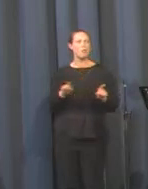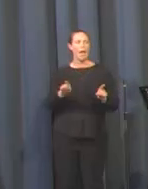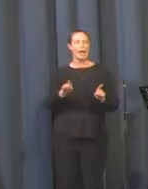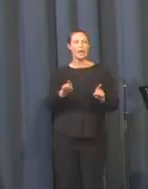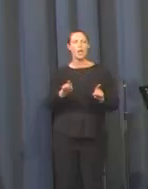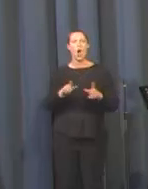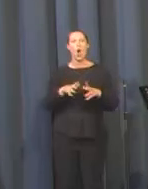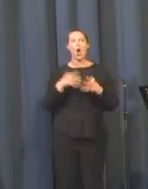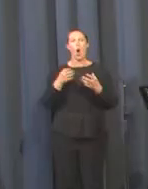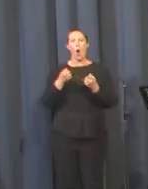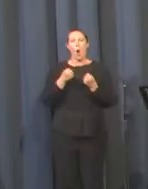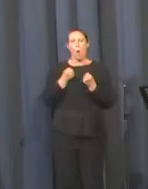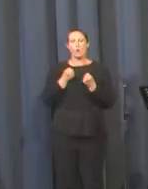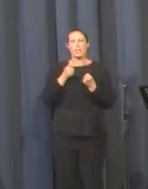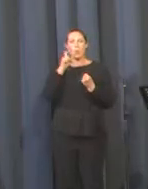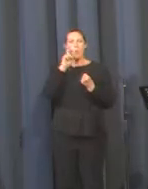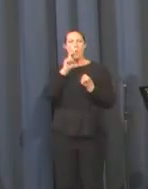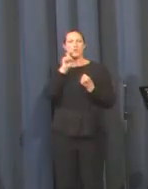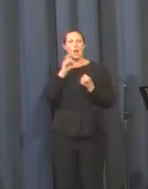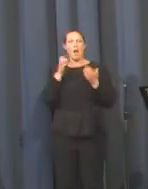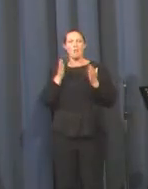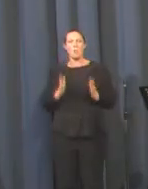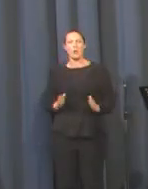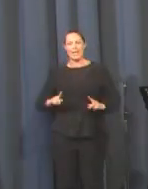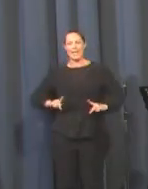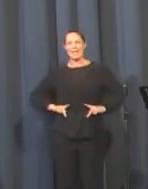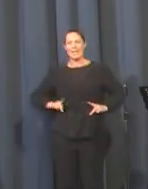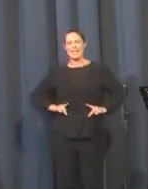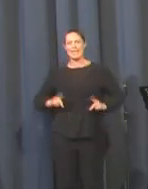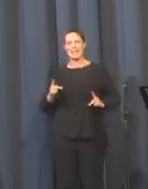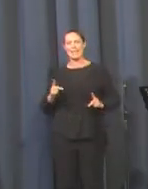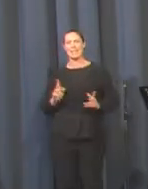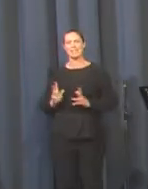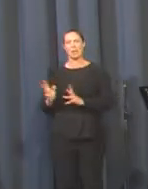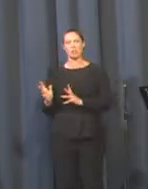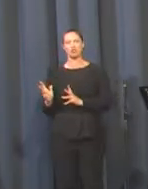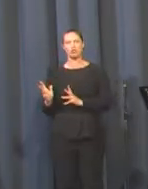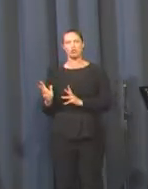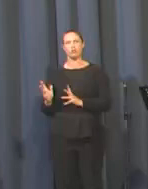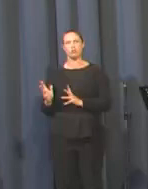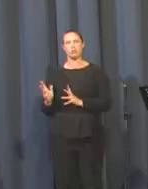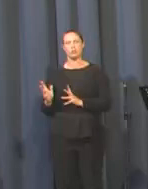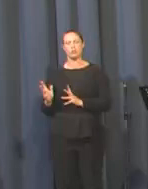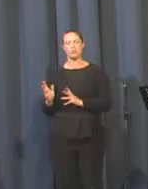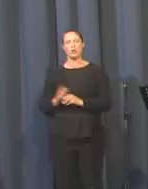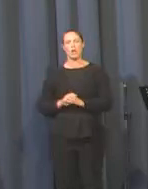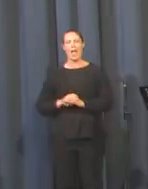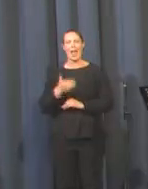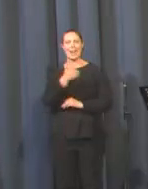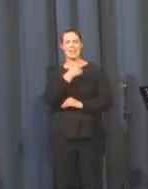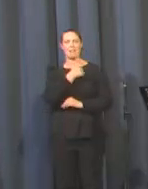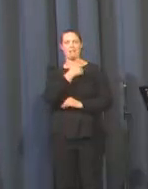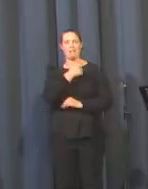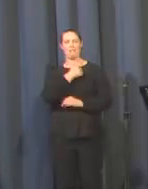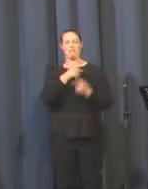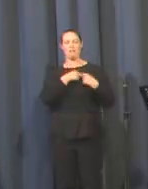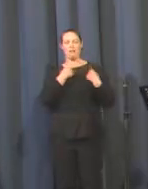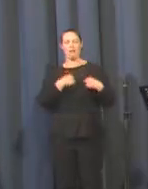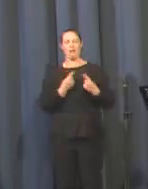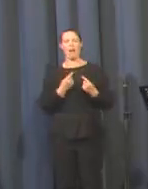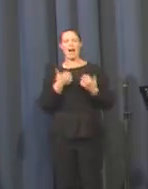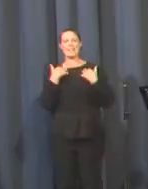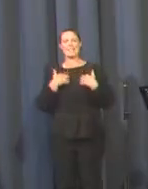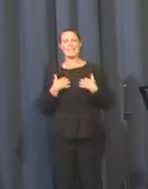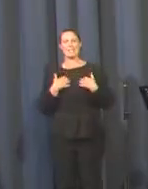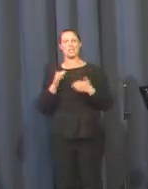hypertension, potential renal effects, and outcomes around cardiovascular diseases are more linked.